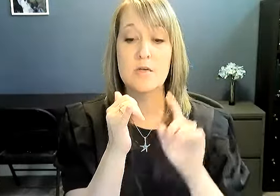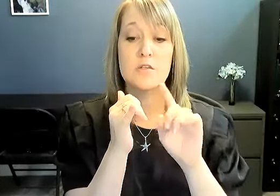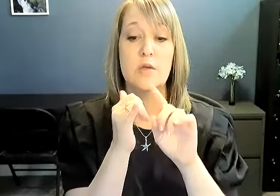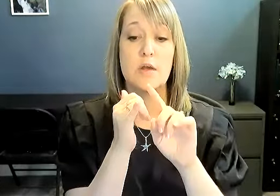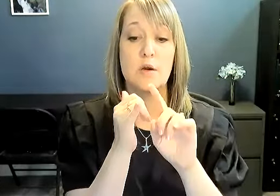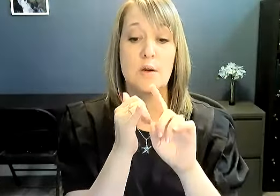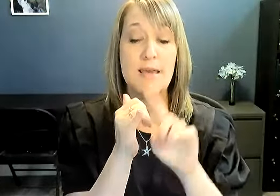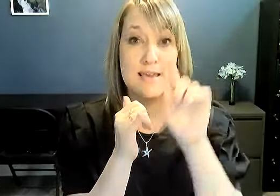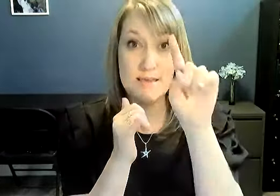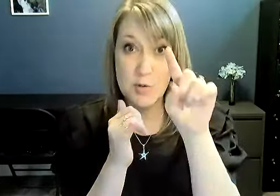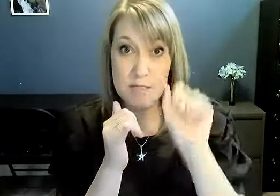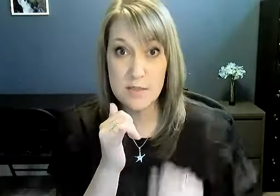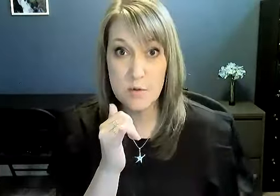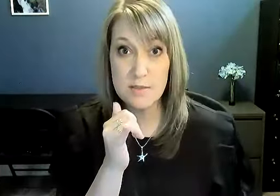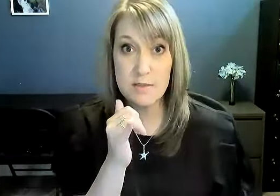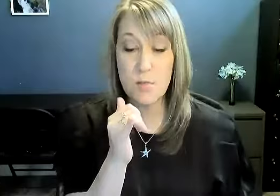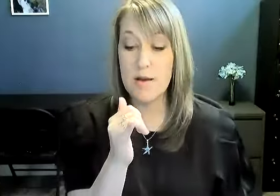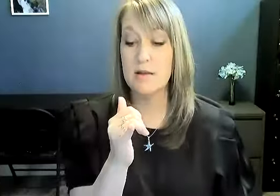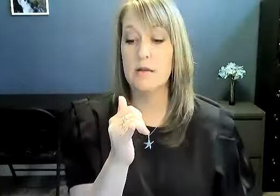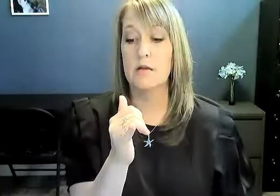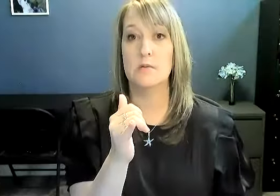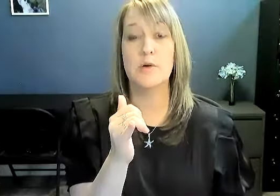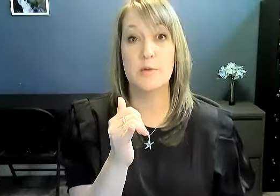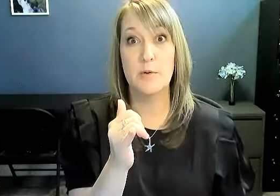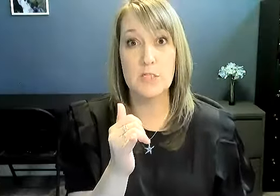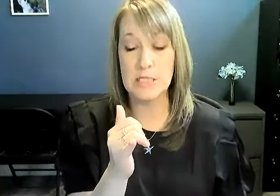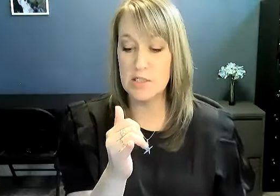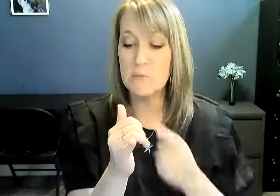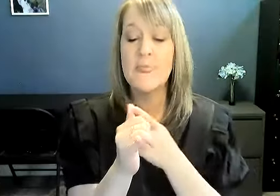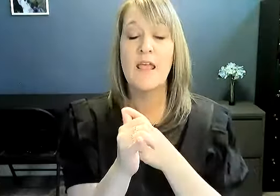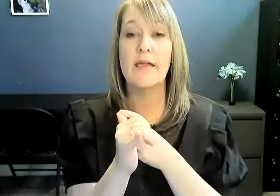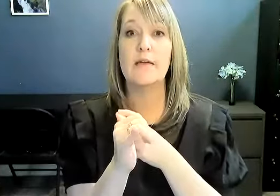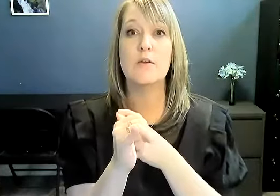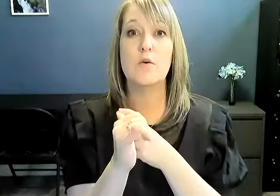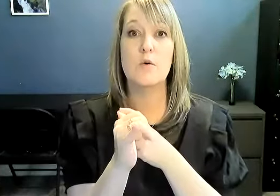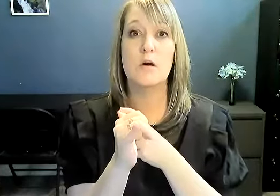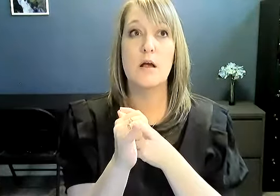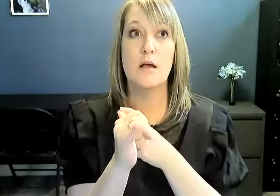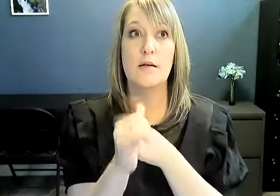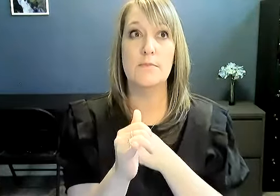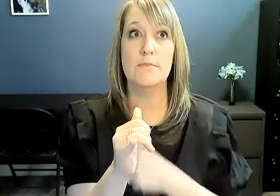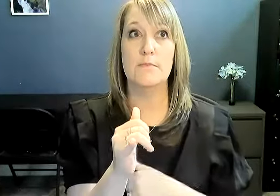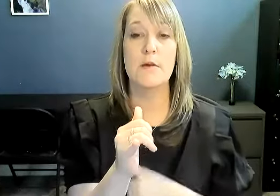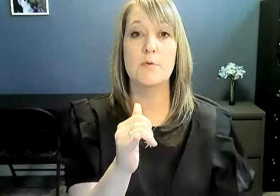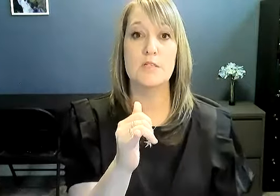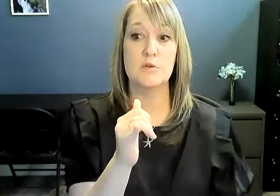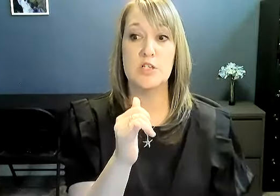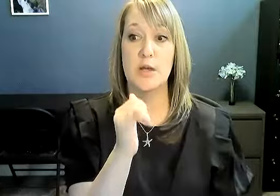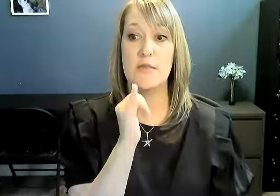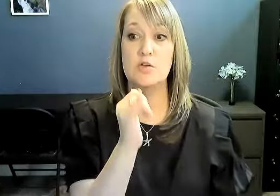so that your pinky is pointing towards someone, probably whoever you're talking to, and your thumb points towards you, and then you just